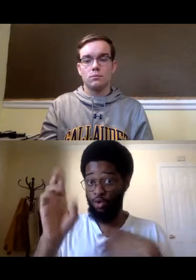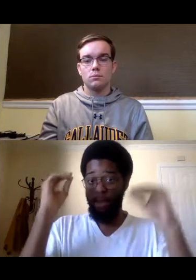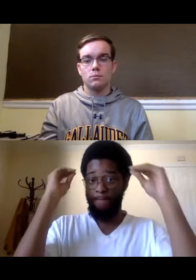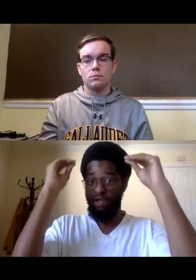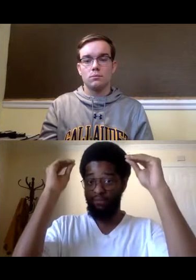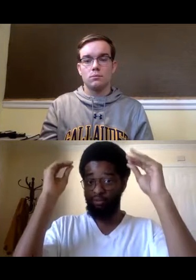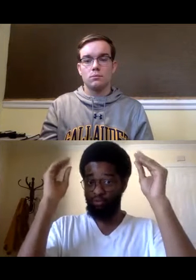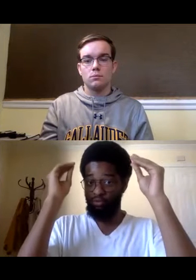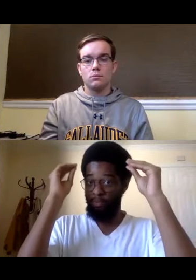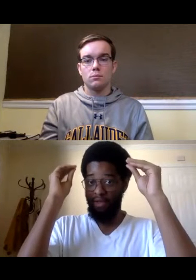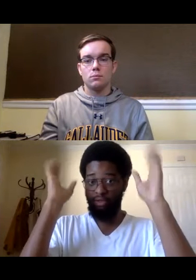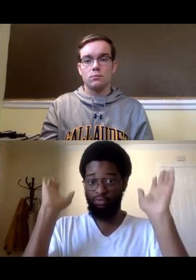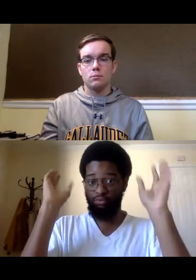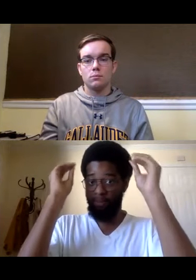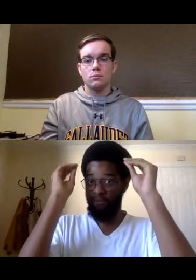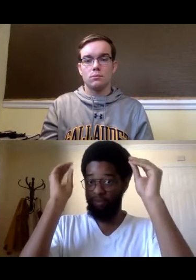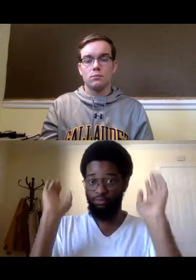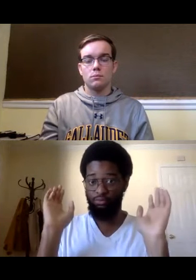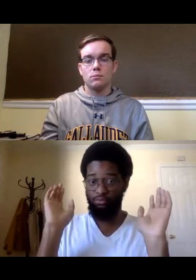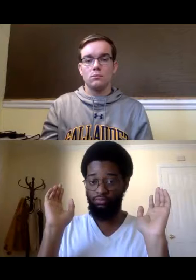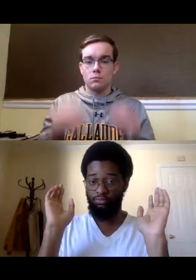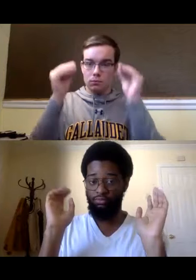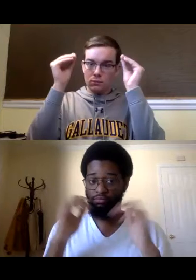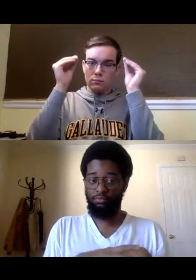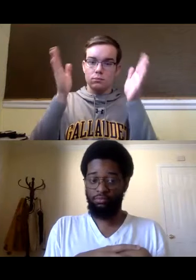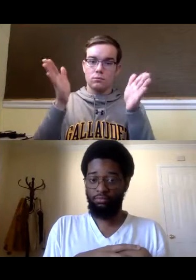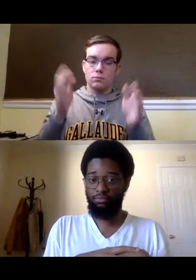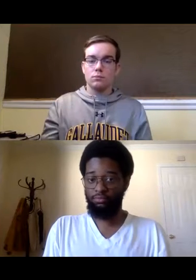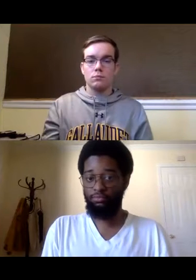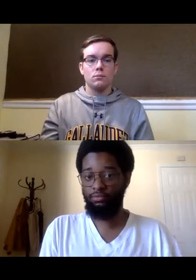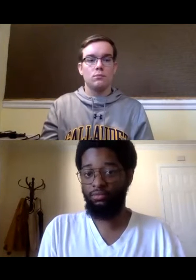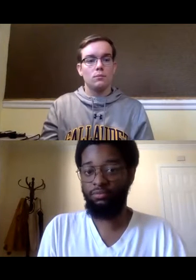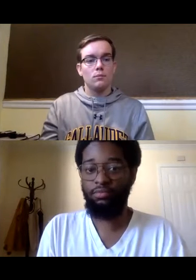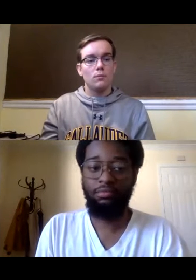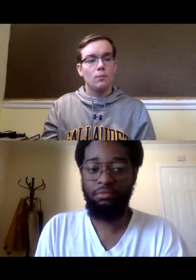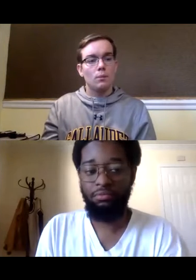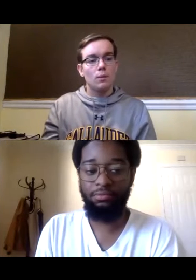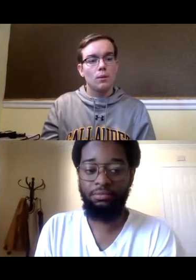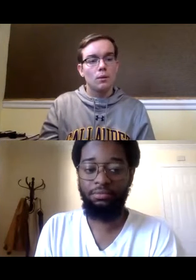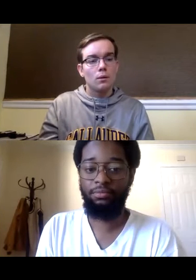you'd sign it like this. Professor, that's it.